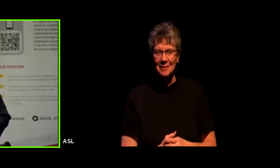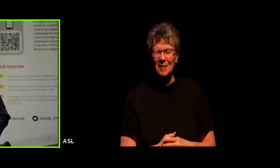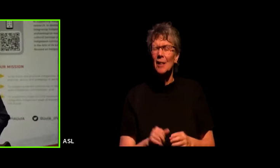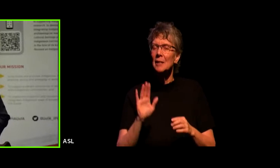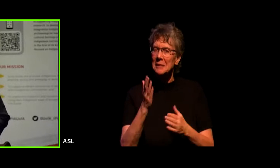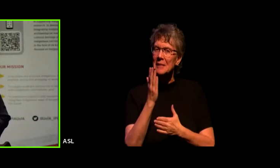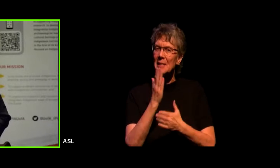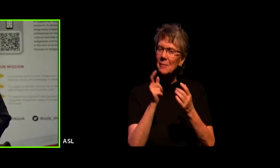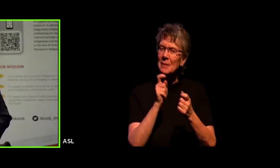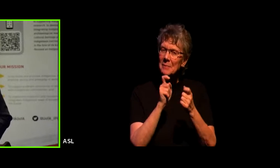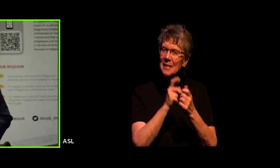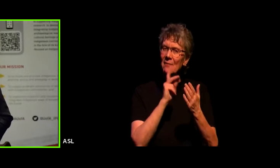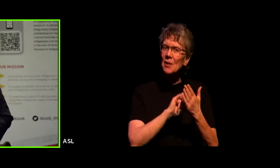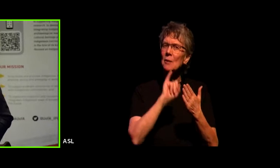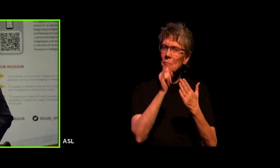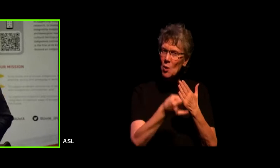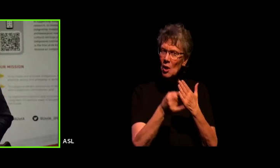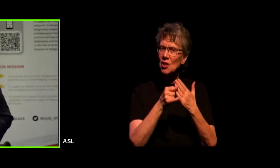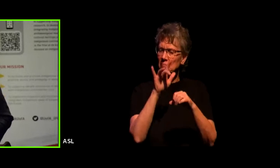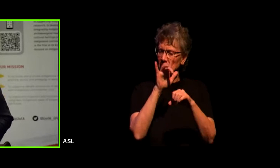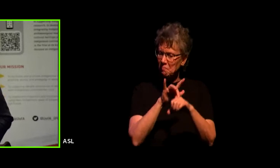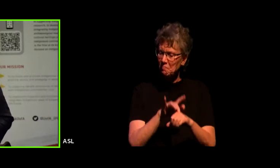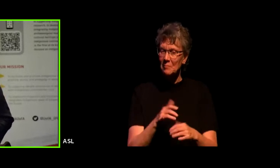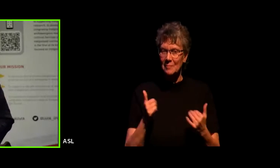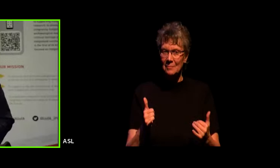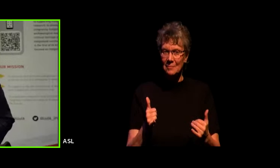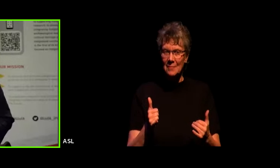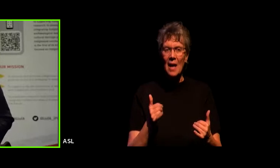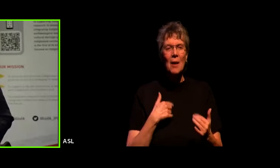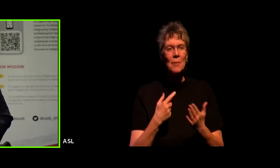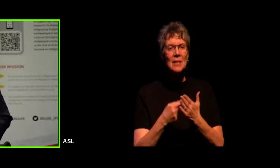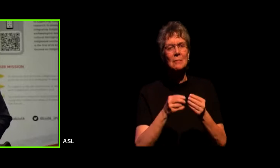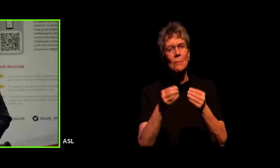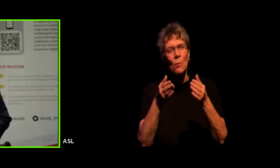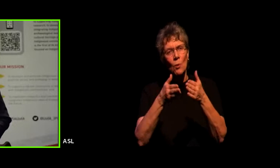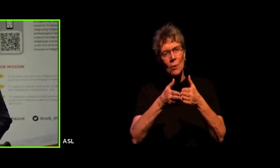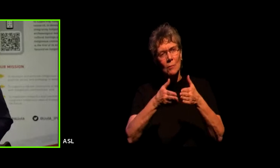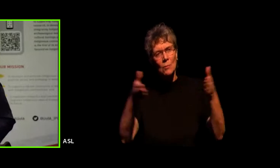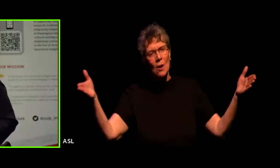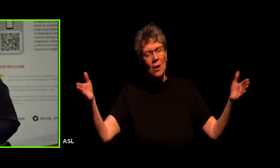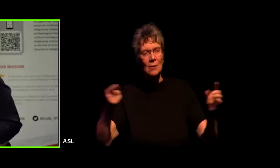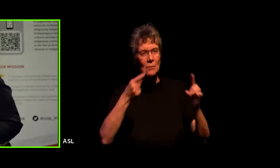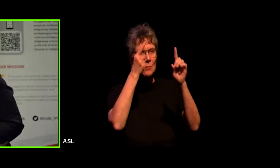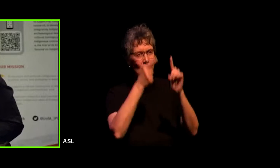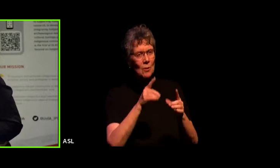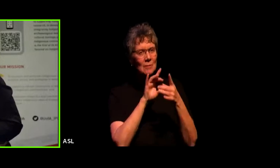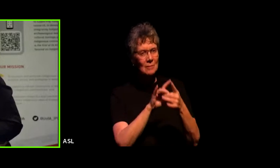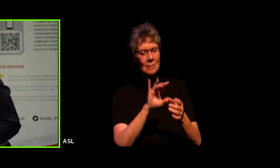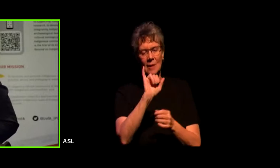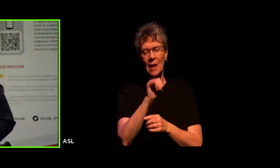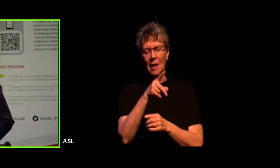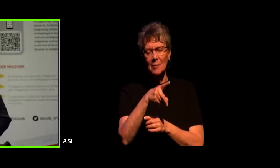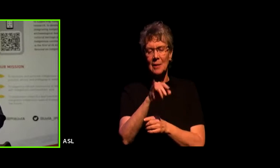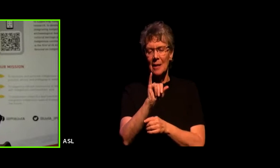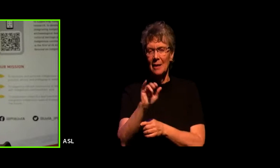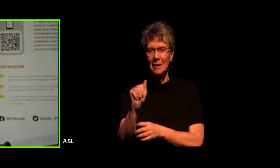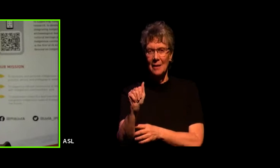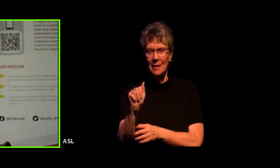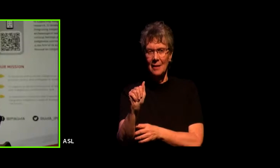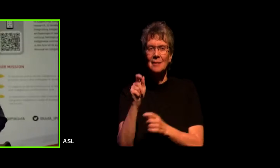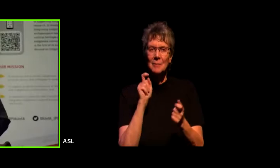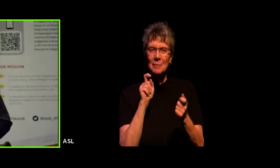and what I'm really going to talk about are the broader reach of what we're trying to do at IPIA. And specifically, I'm talking tonight